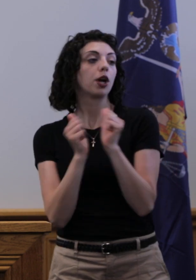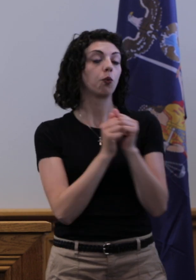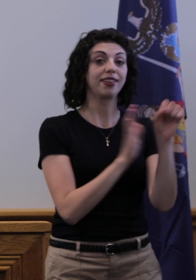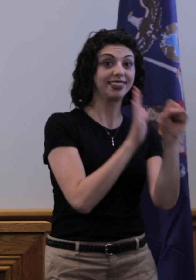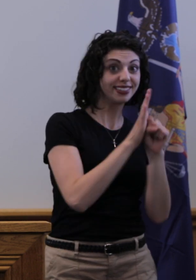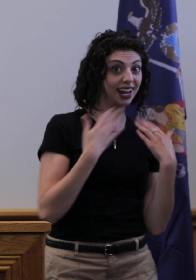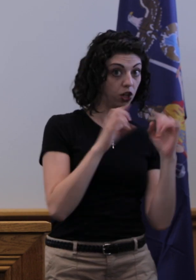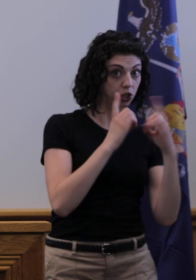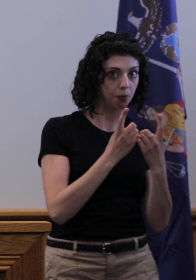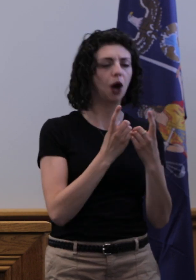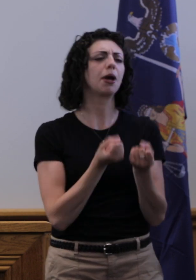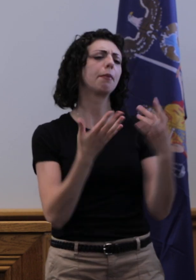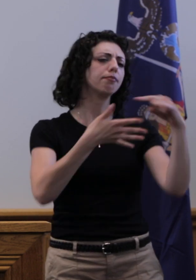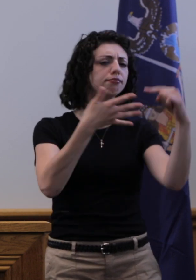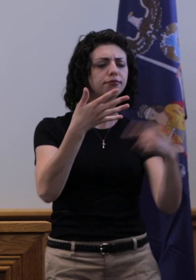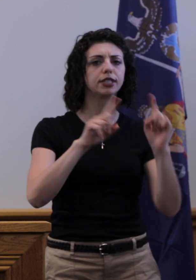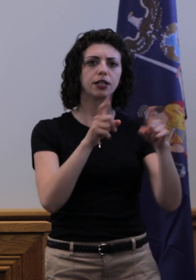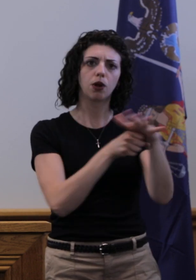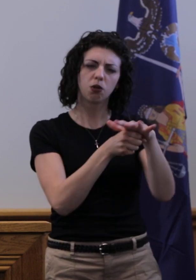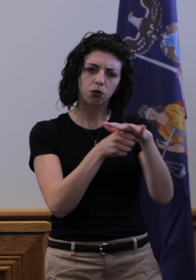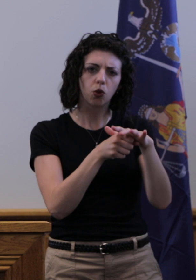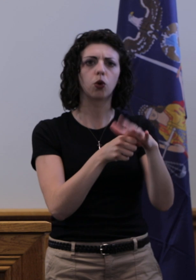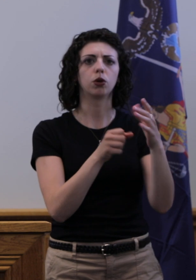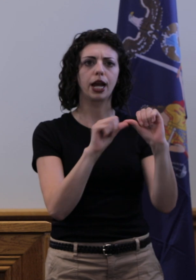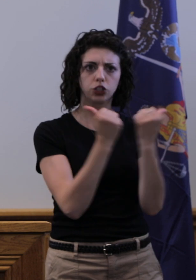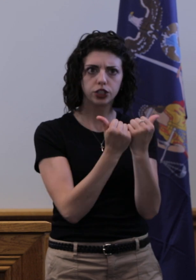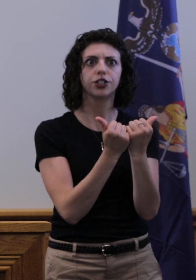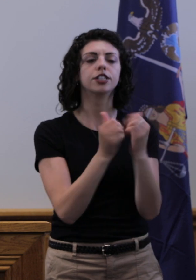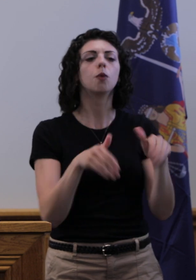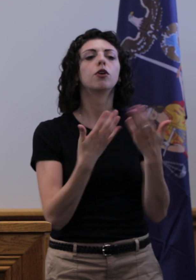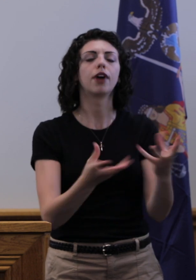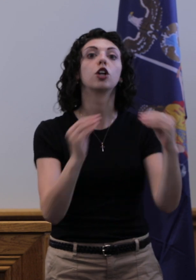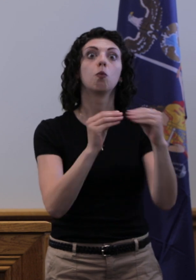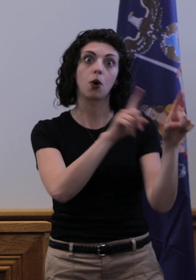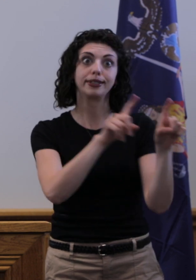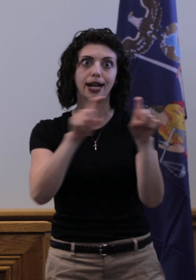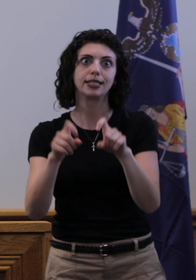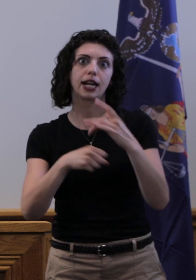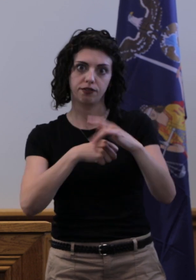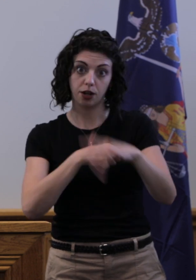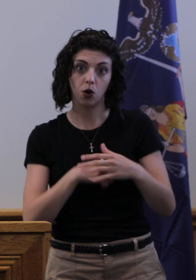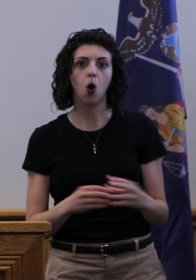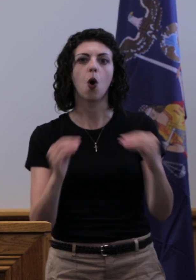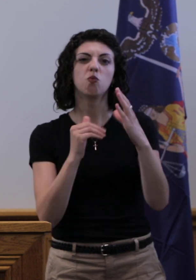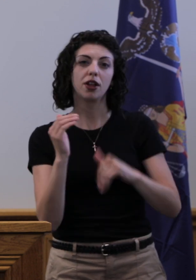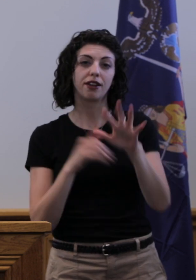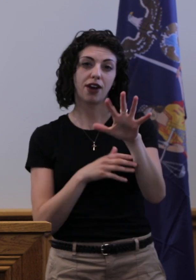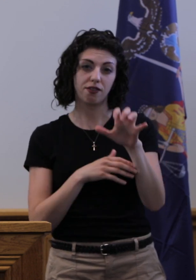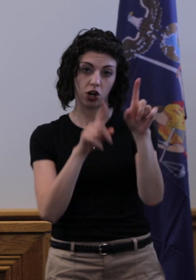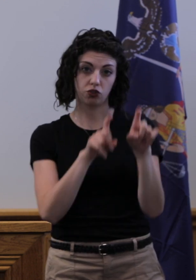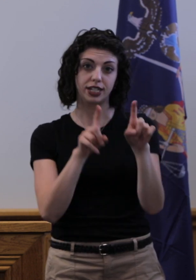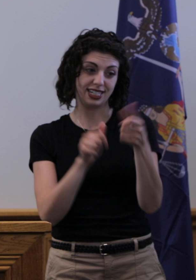a variety of local agencies to offer additional test sites in the community. Over 500 tests were performed at